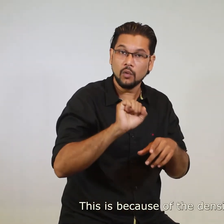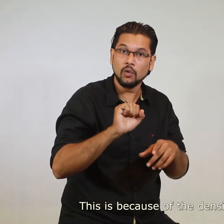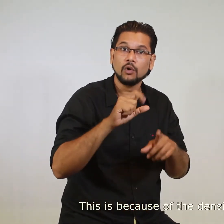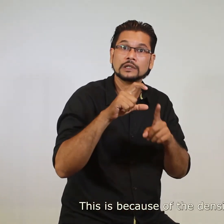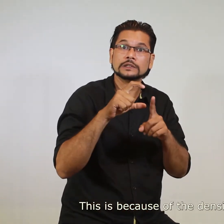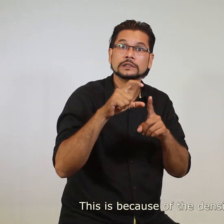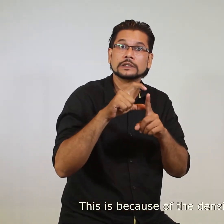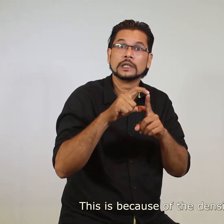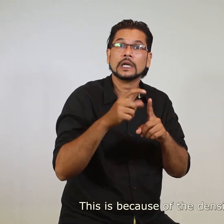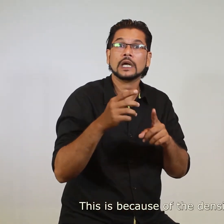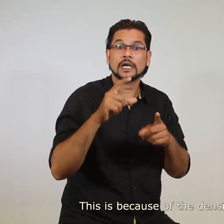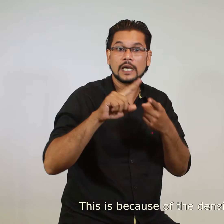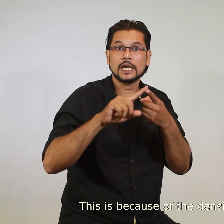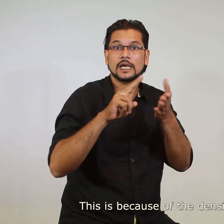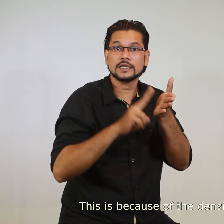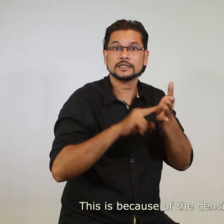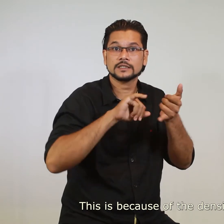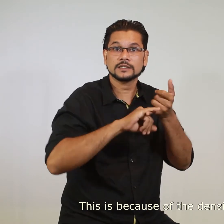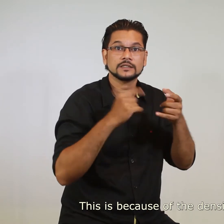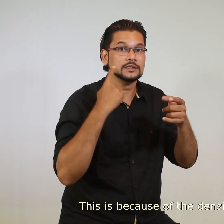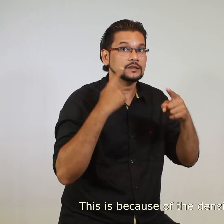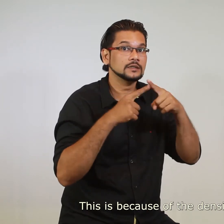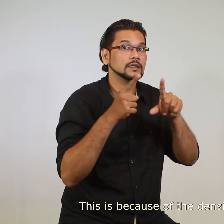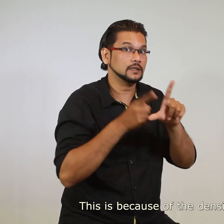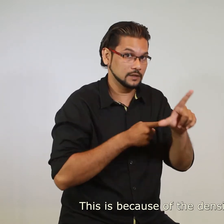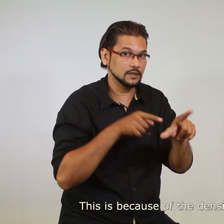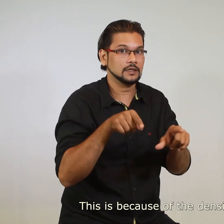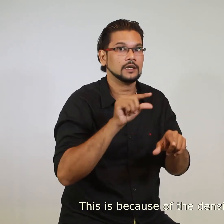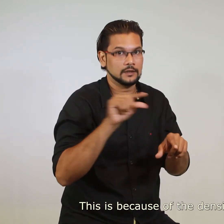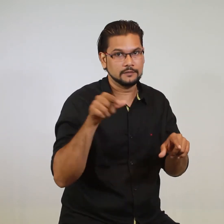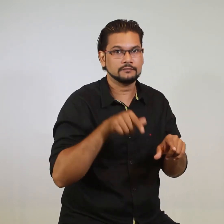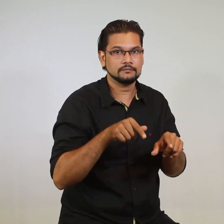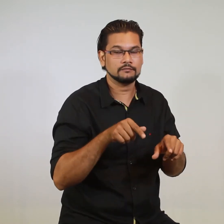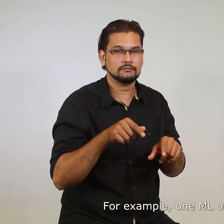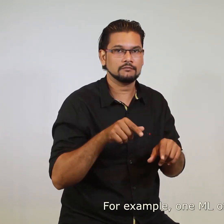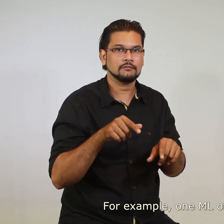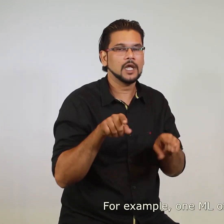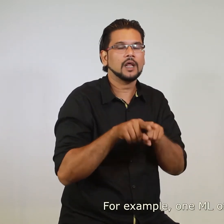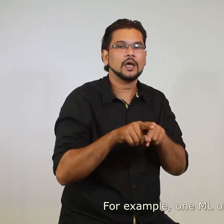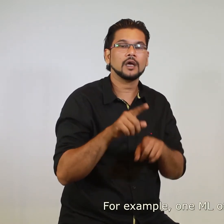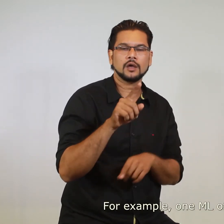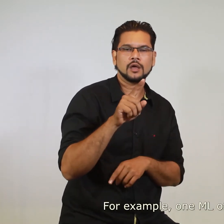water. For example, 1 ml of water weighs 1